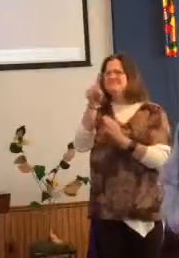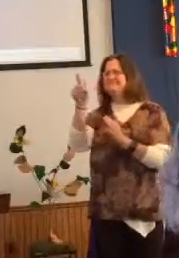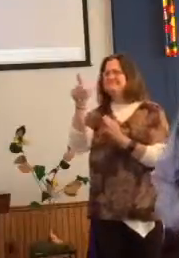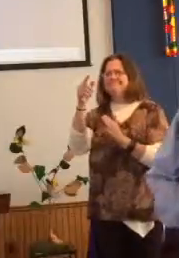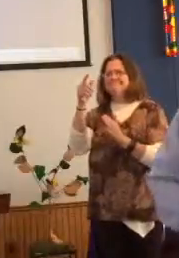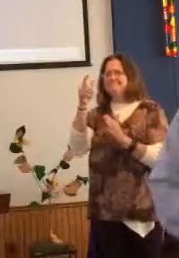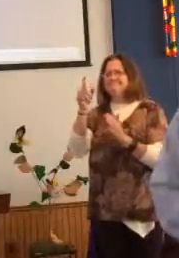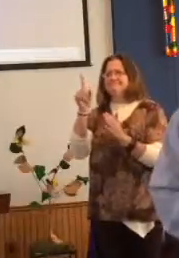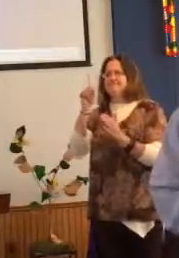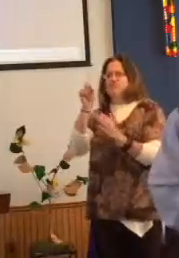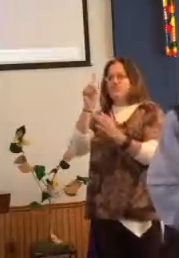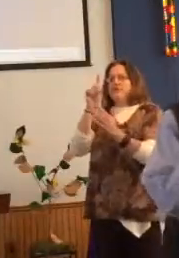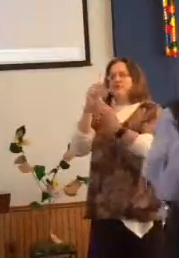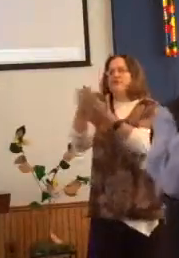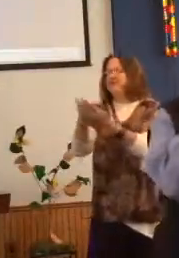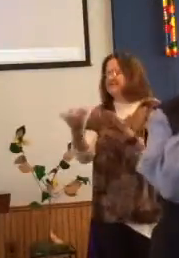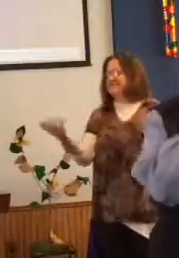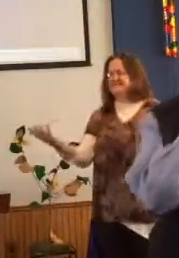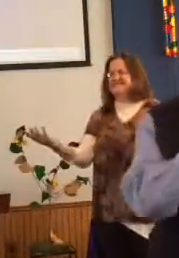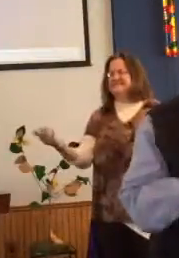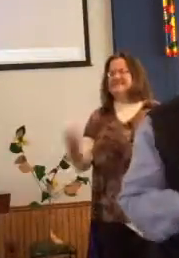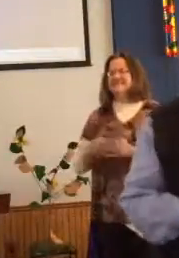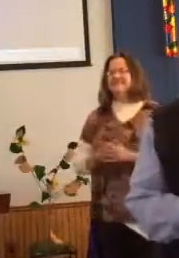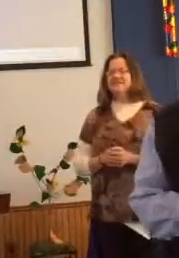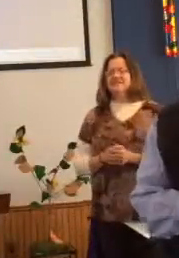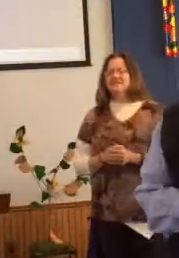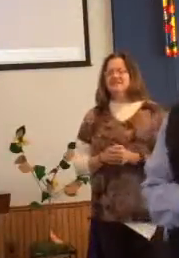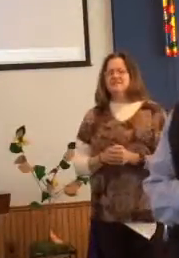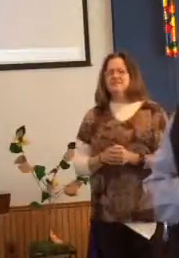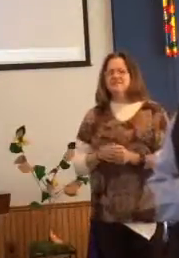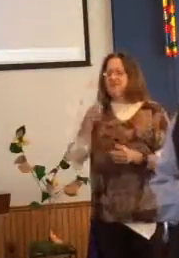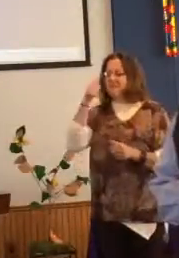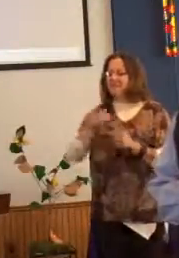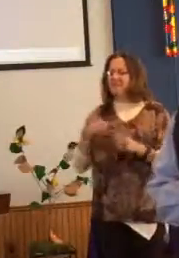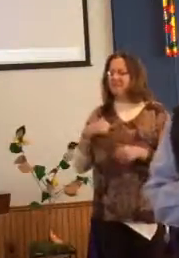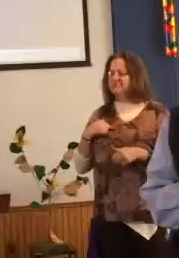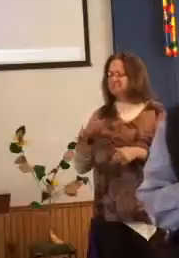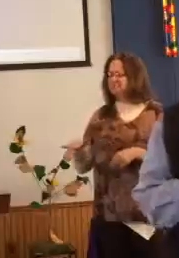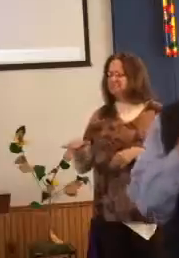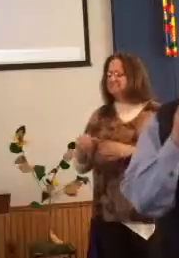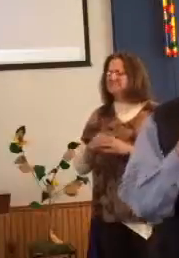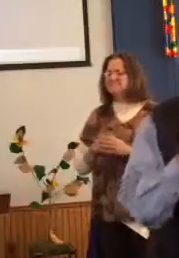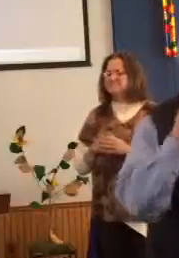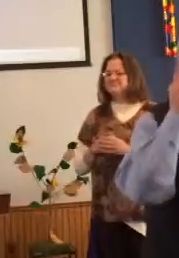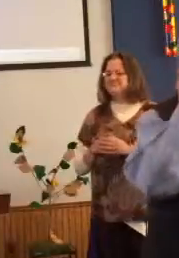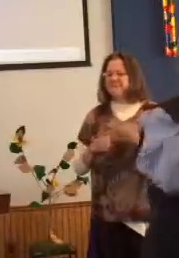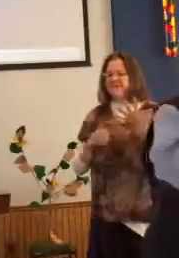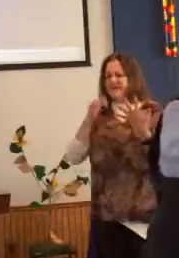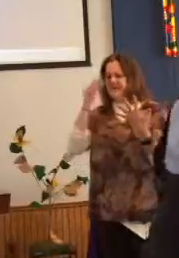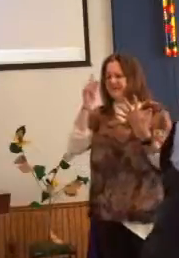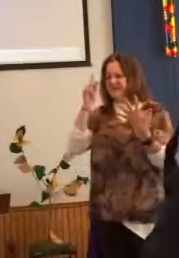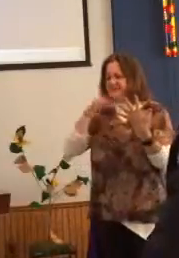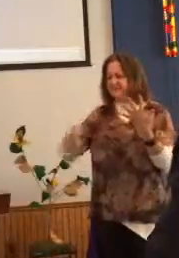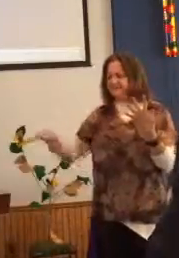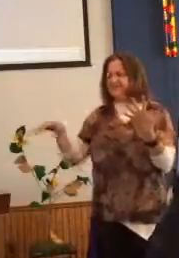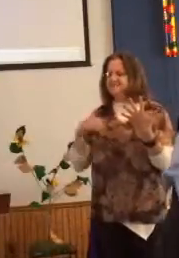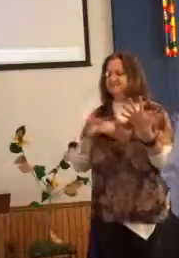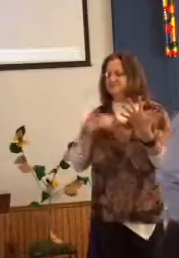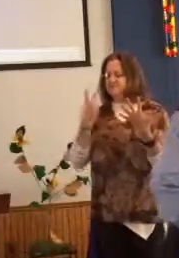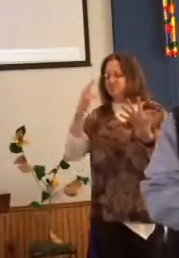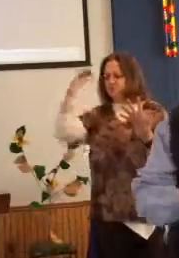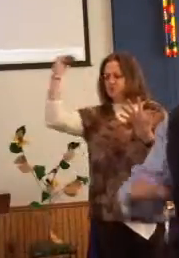was young, my family would load up our camping gear, pile 5 kids, 2 adults, and at least 1